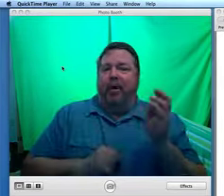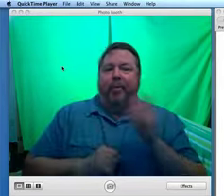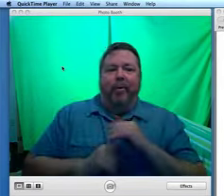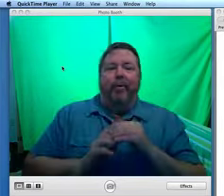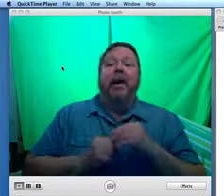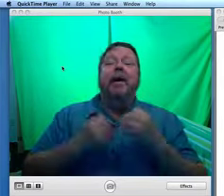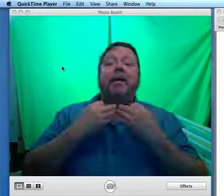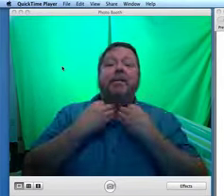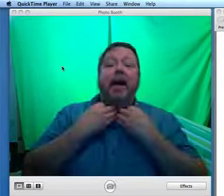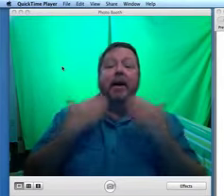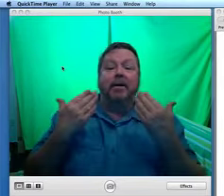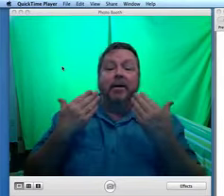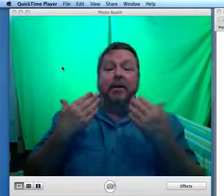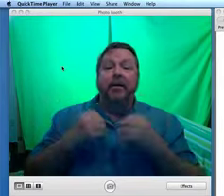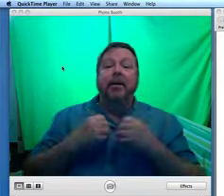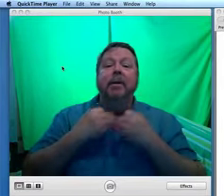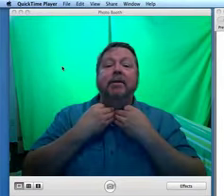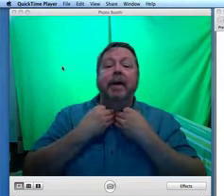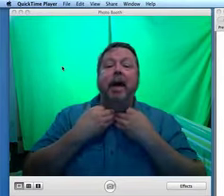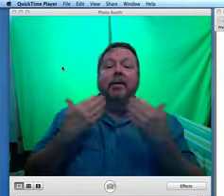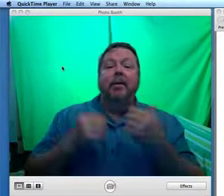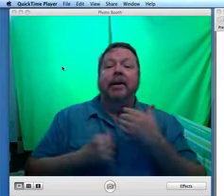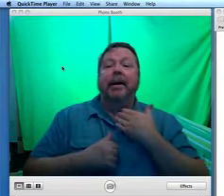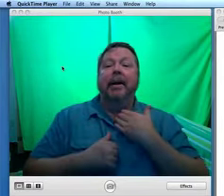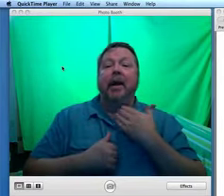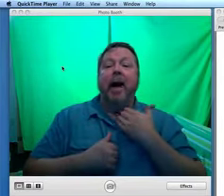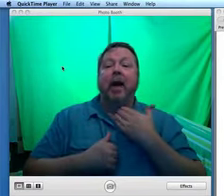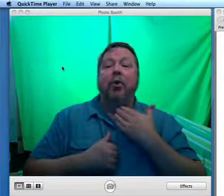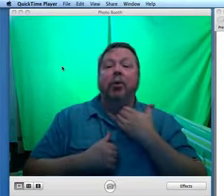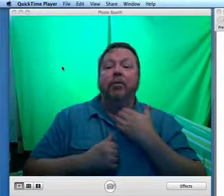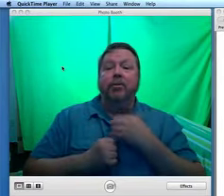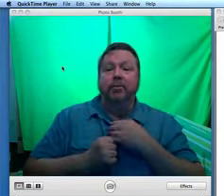keep going here. Sat, sat,